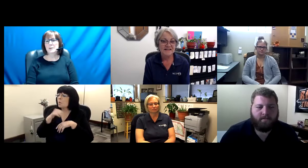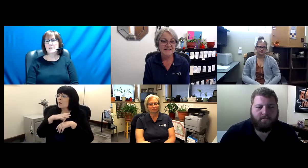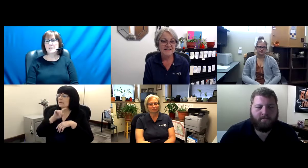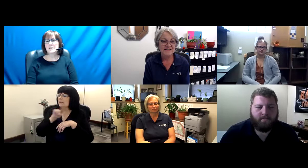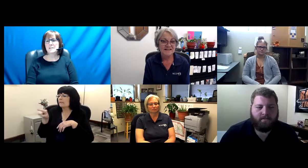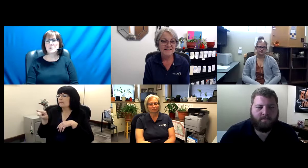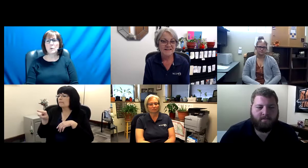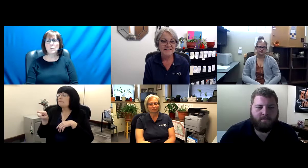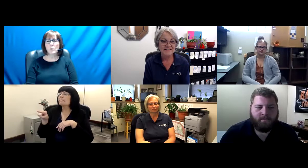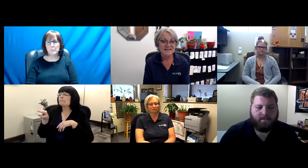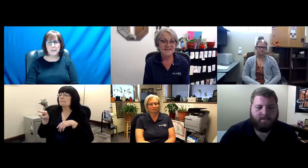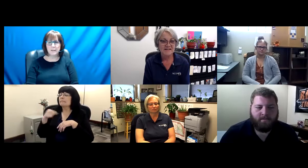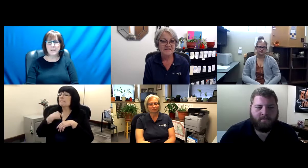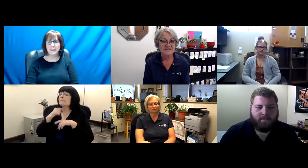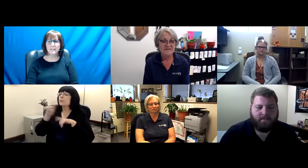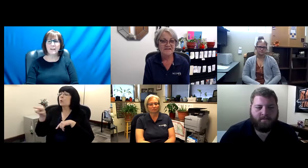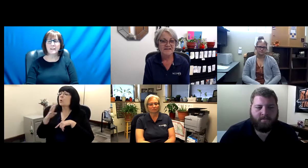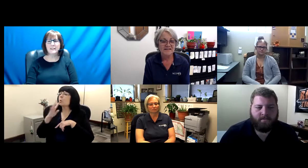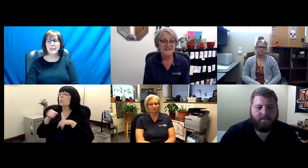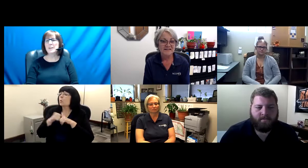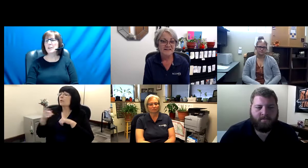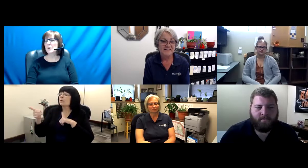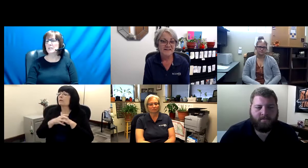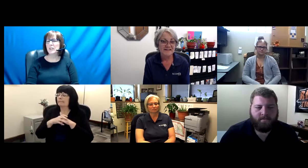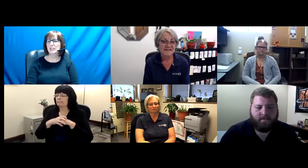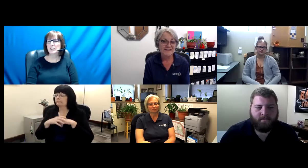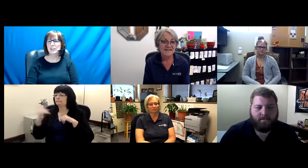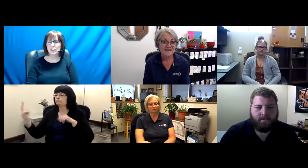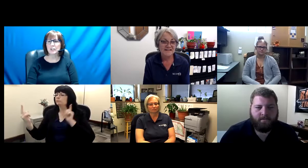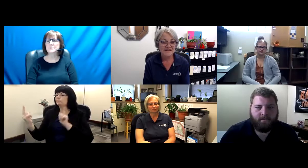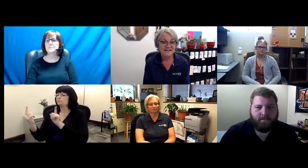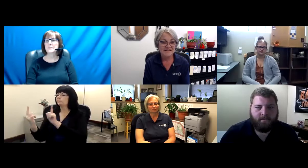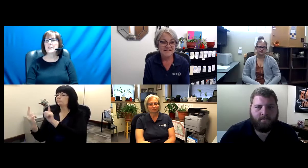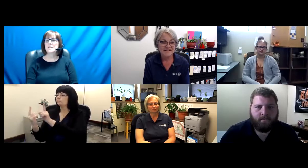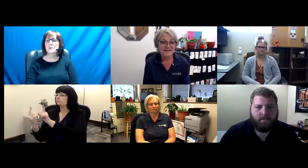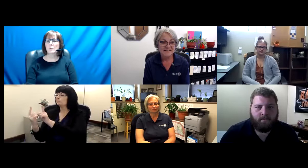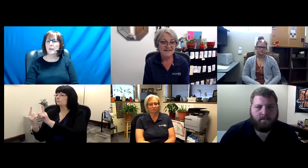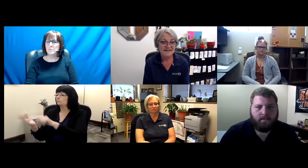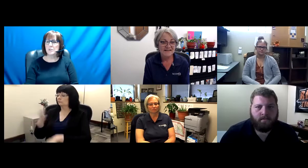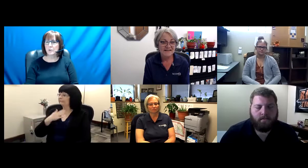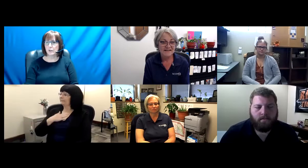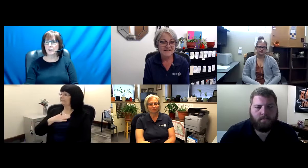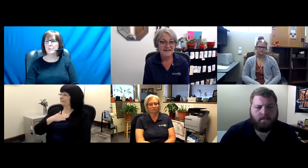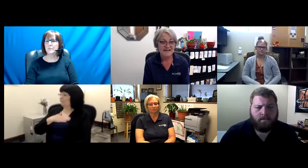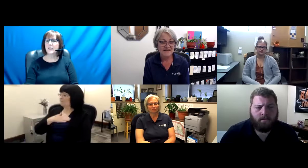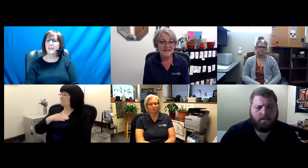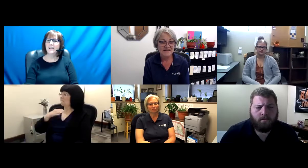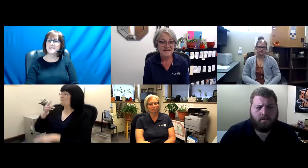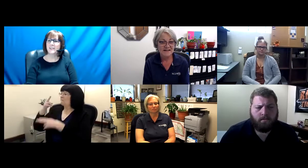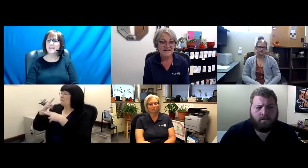noticed this one woman, and I thought, I'm going to go and talk to her. So I went up to her and I